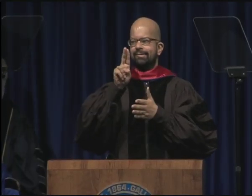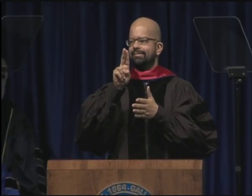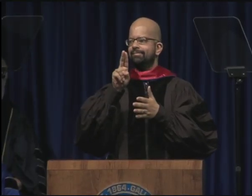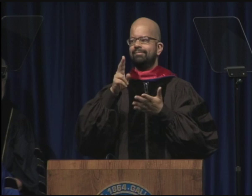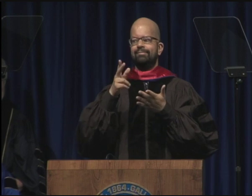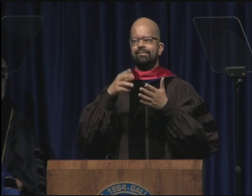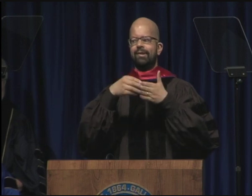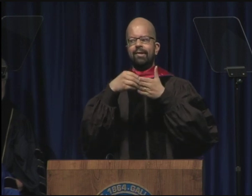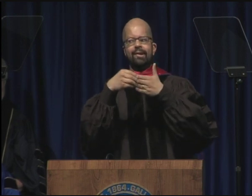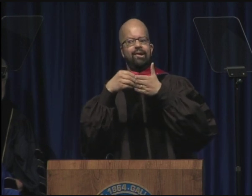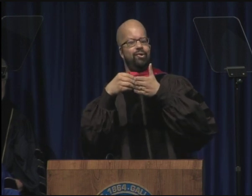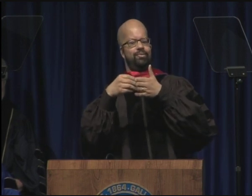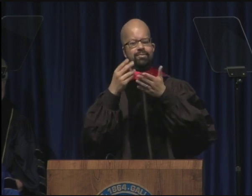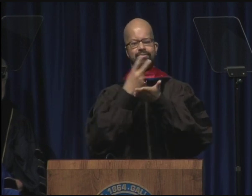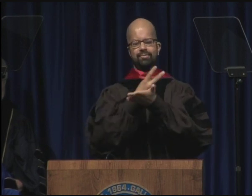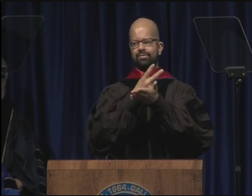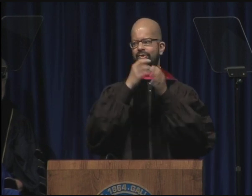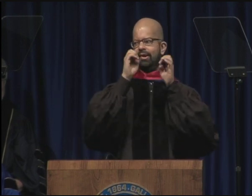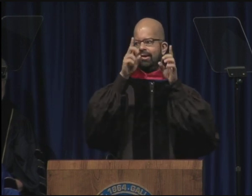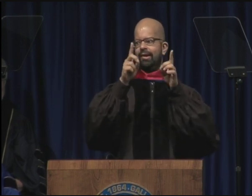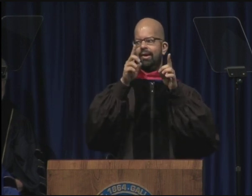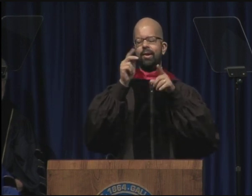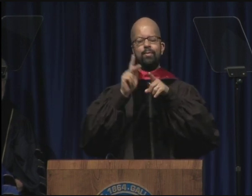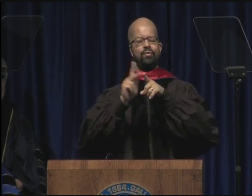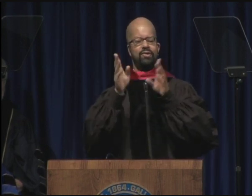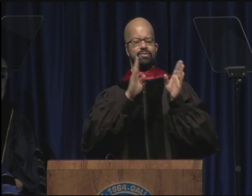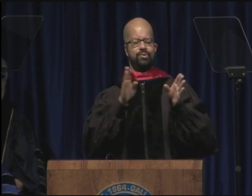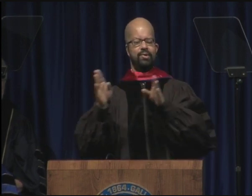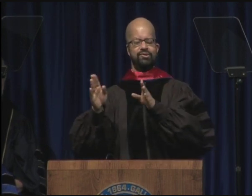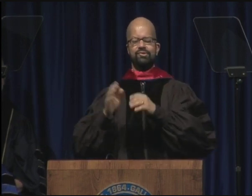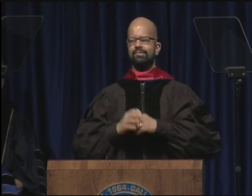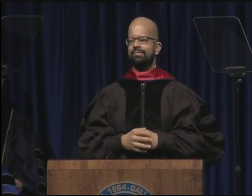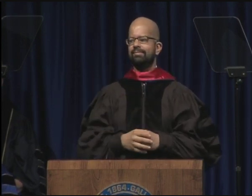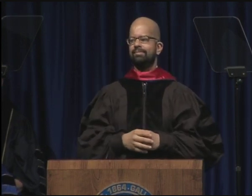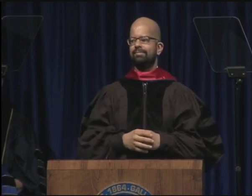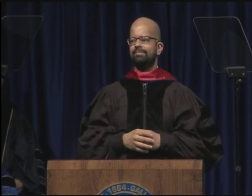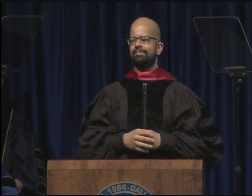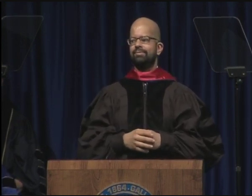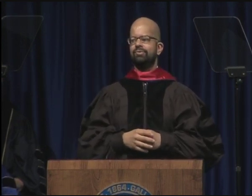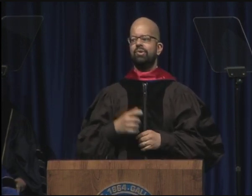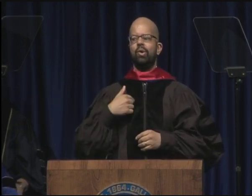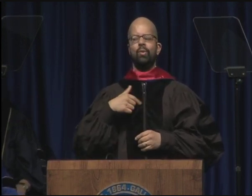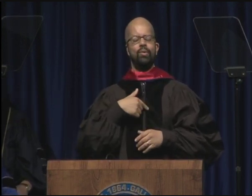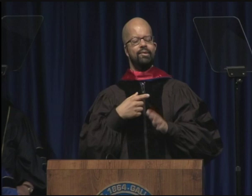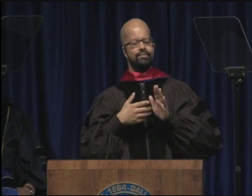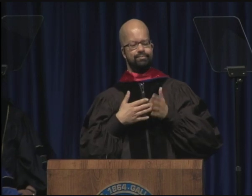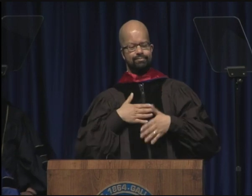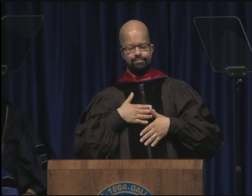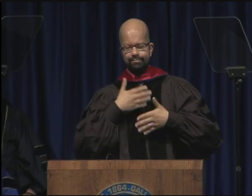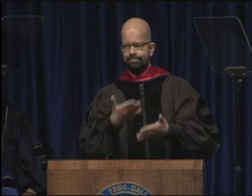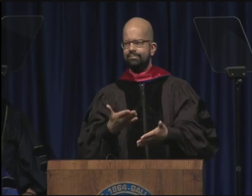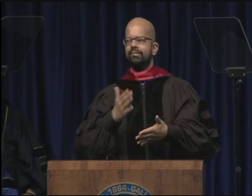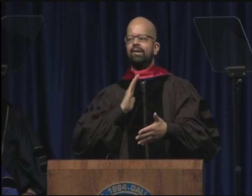I'd like to acknowledge all those who work so hard to provide our graduate students with such an exceptional opportunities and